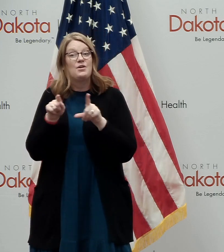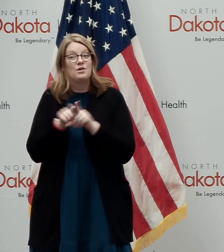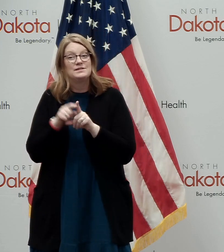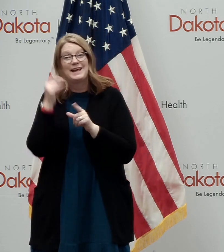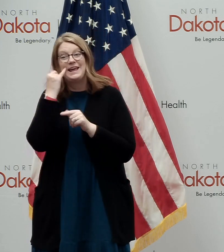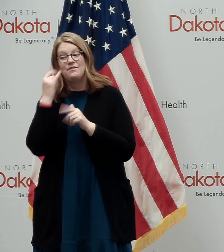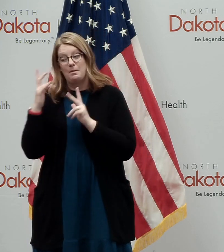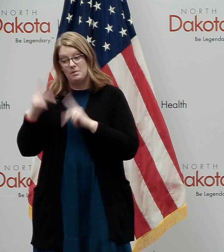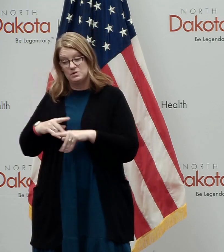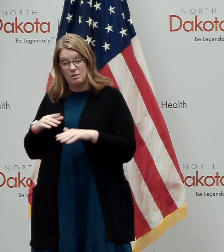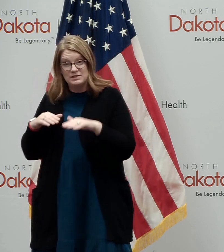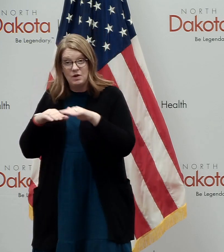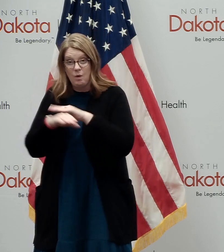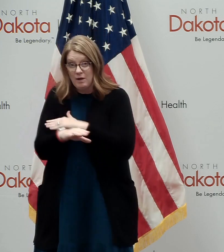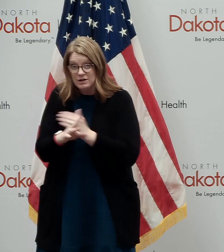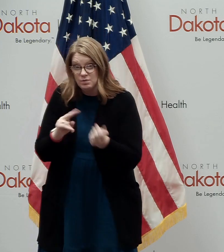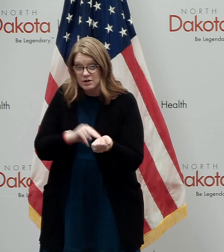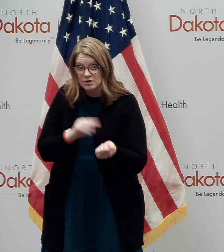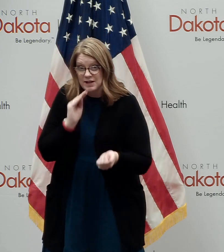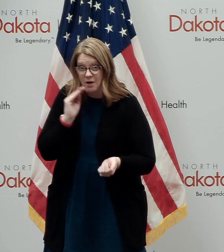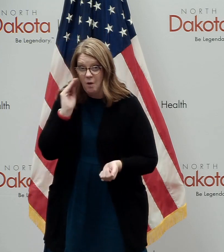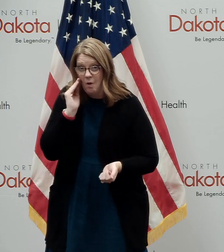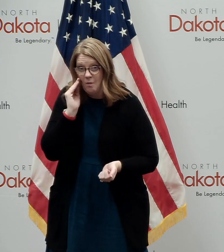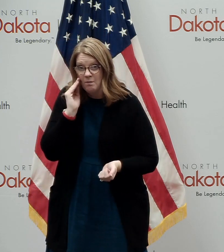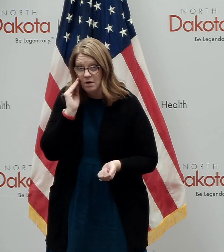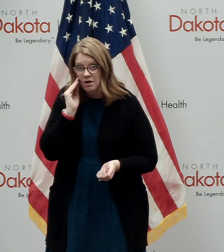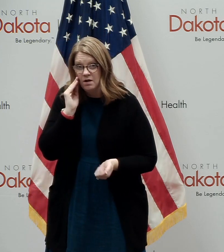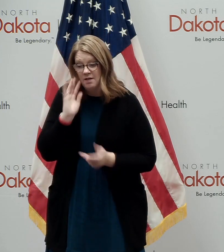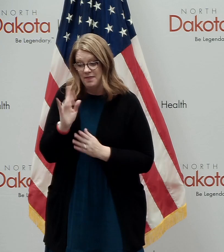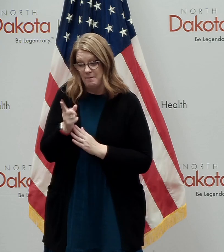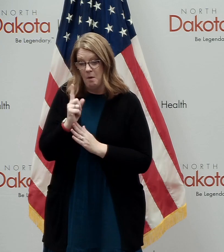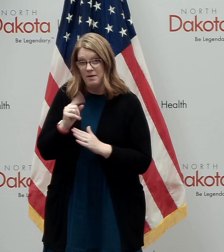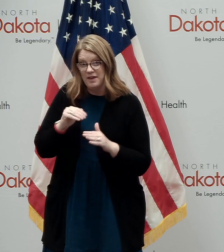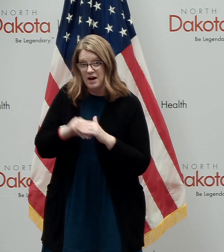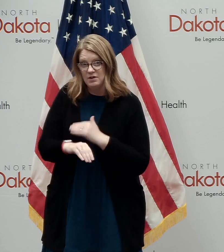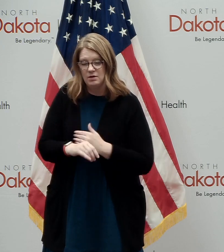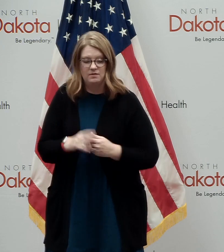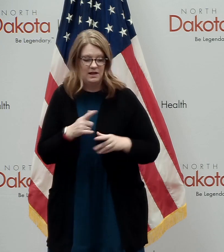facilities are negative at the moment that they're entering.